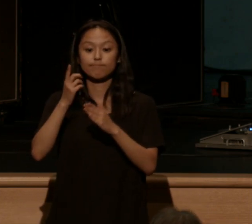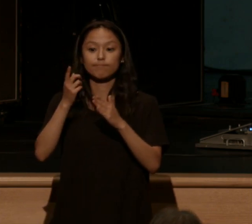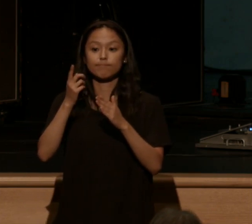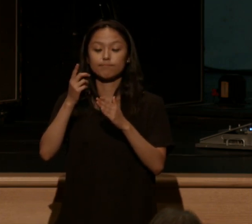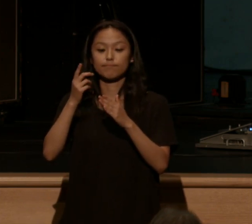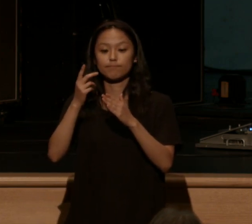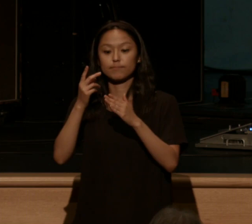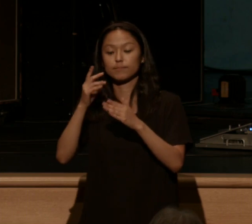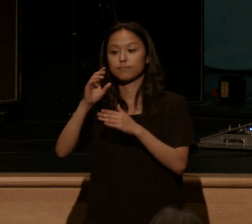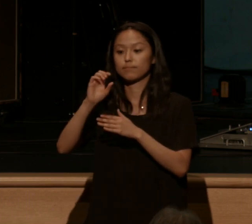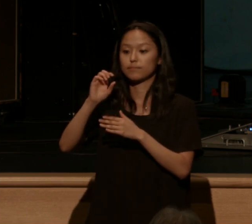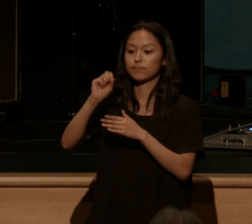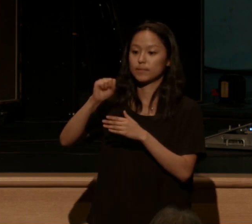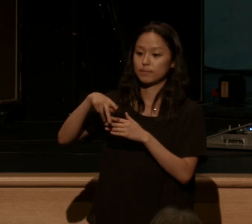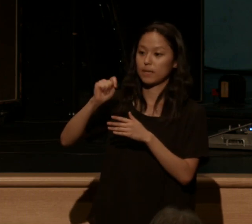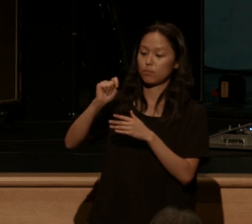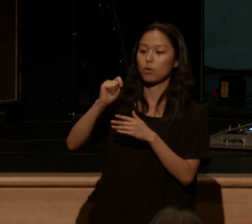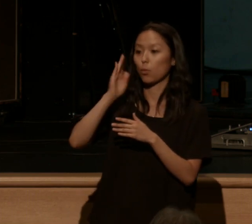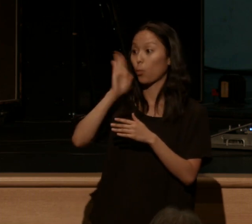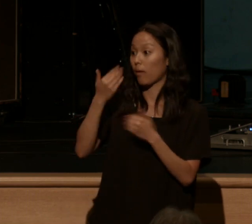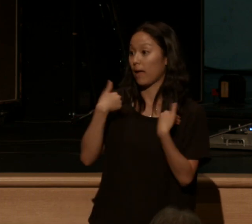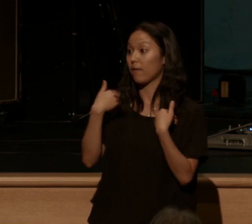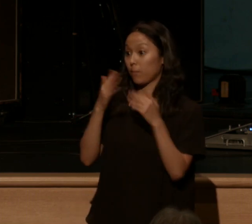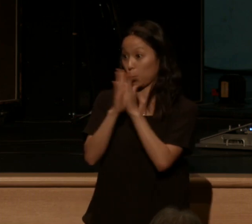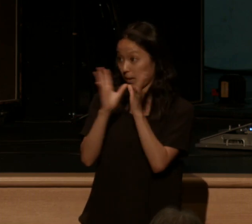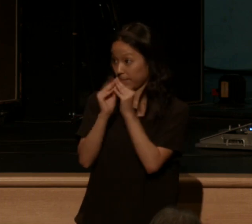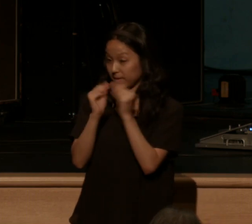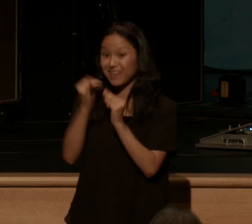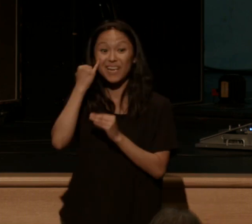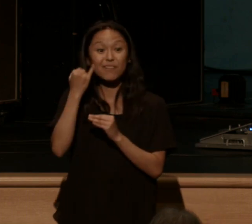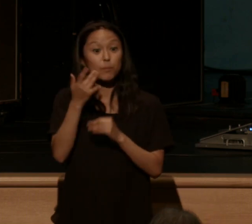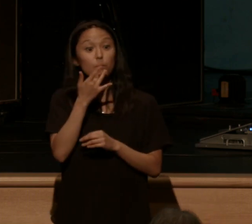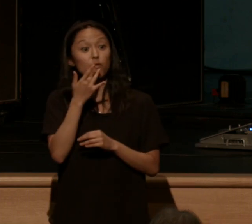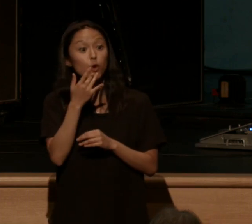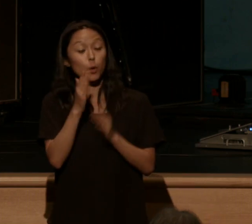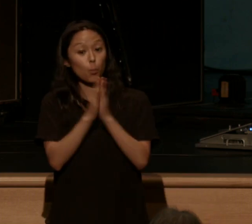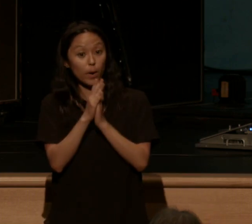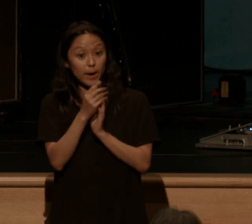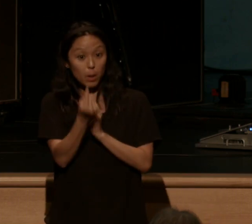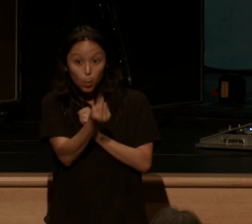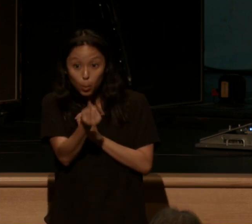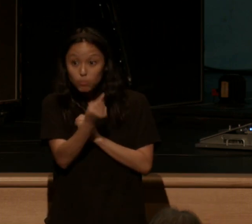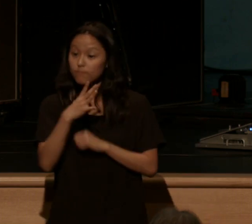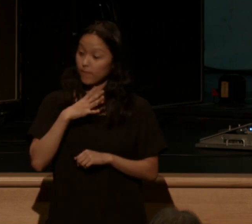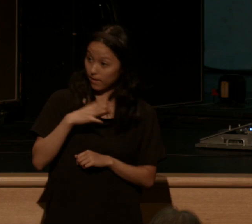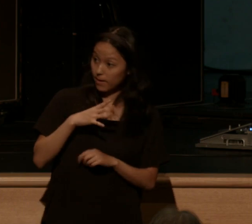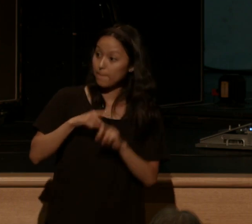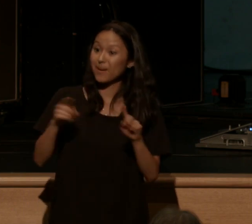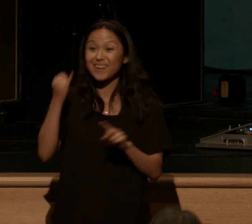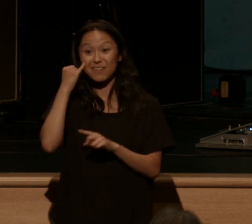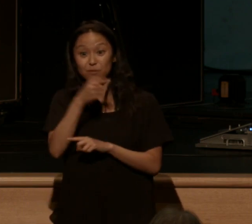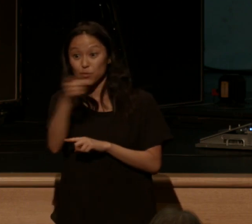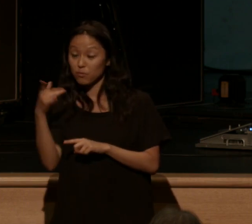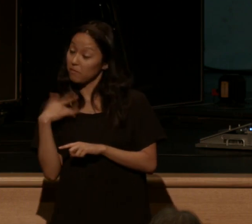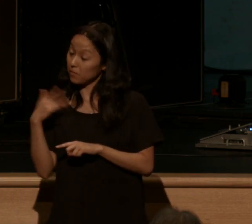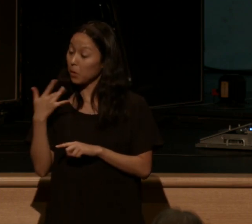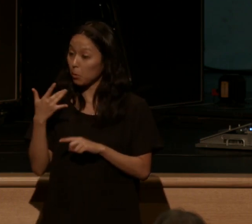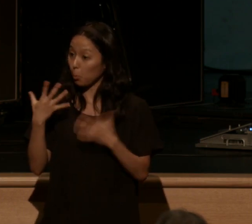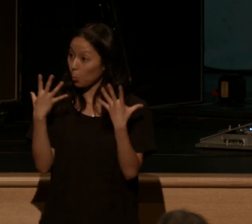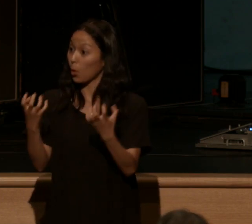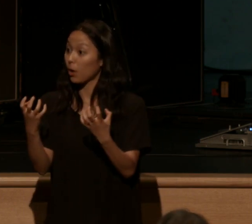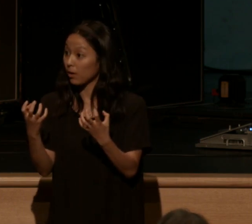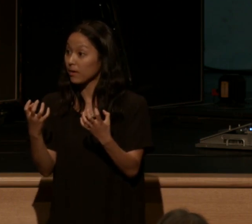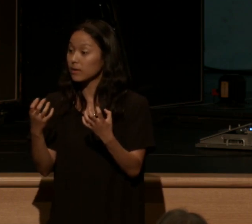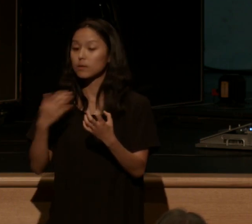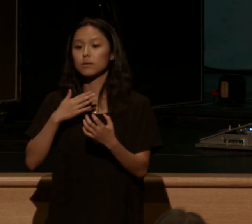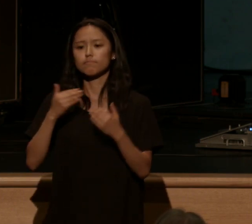September 18th, don't miss it. If you wanna pray by yourself, do it, okay? I encourage you though, if you have the courage and you want to do